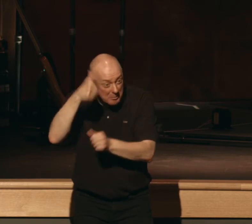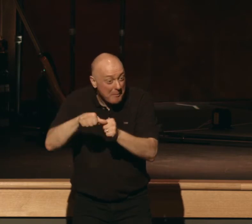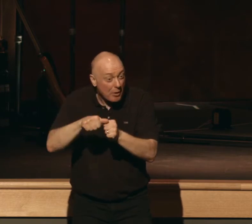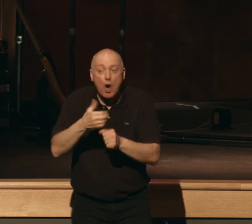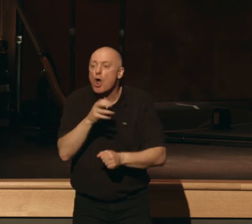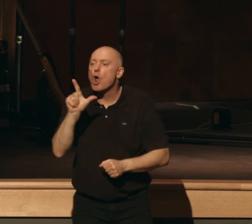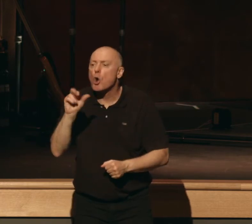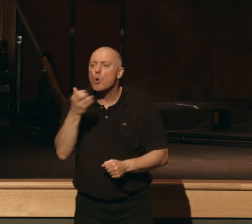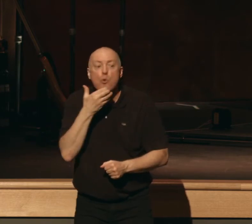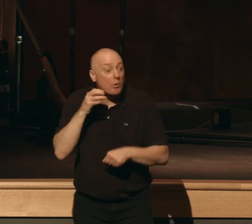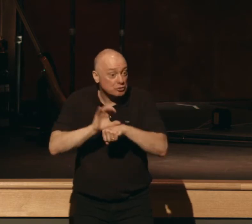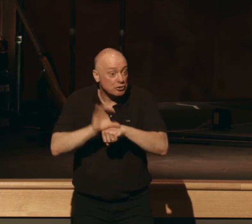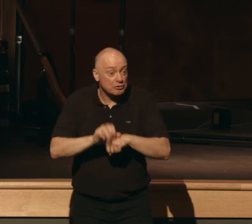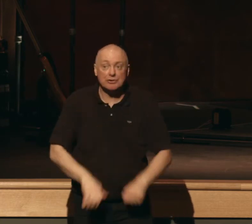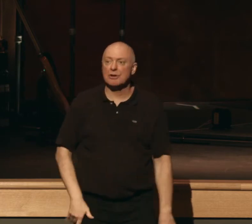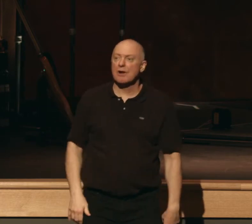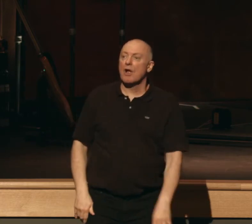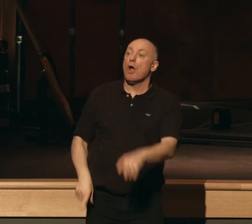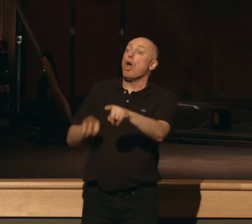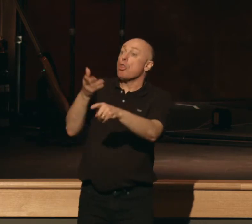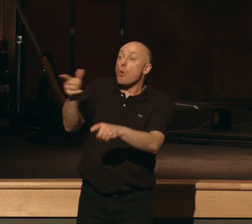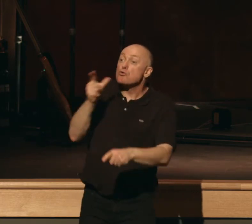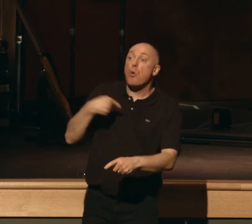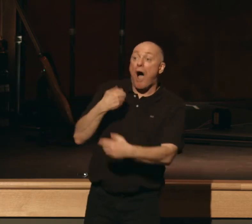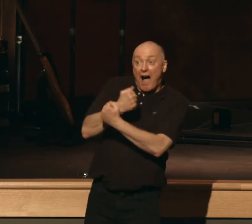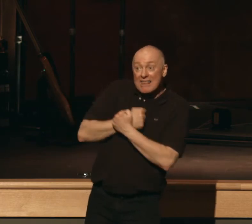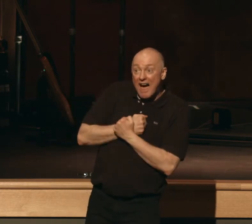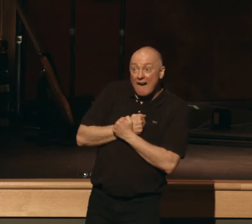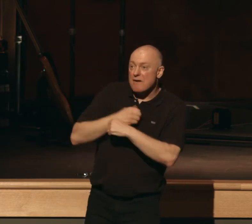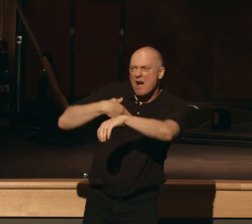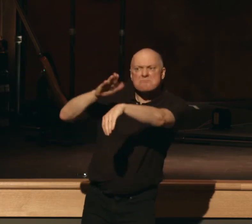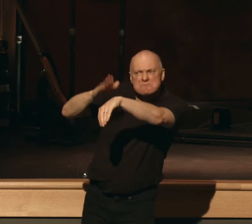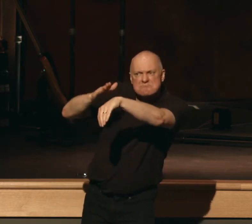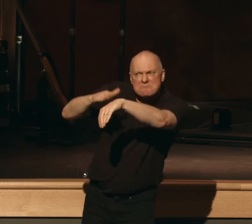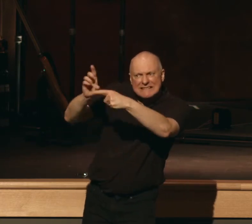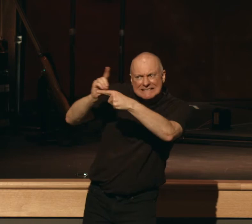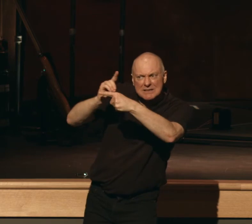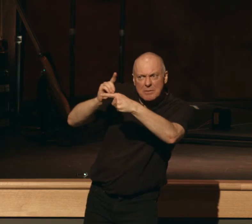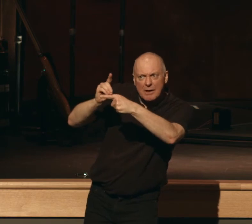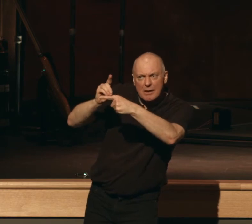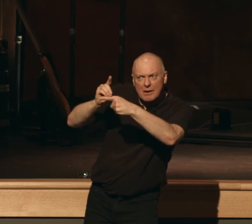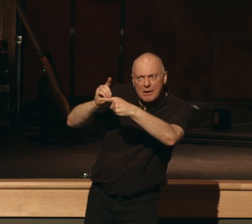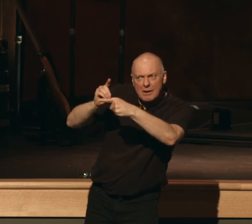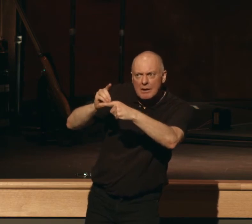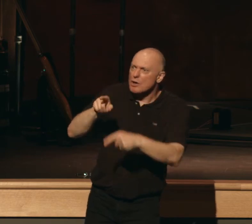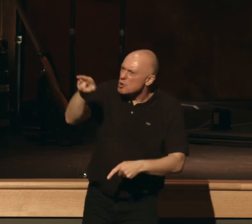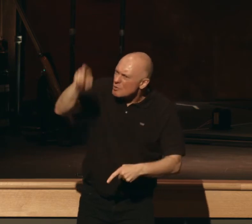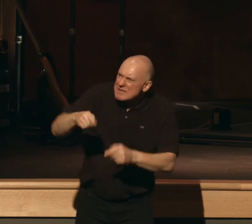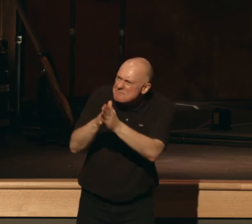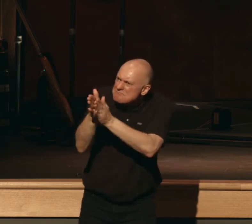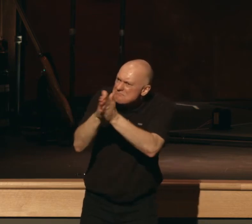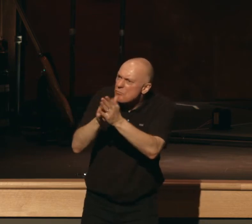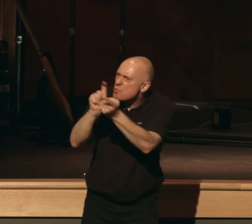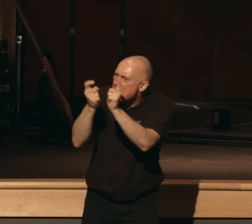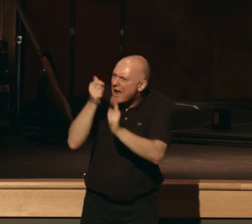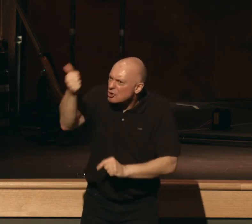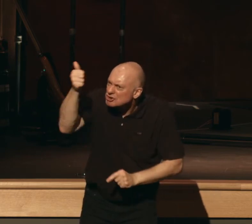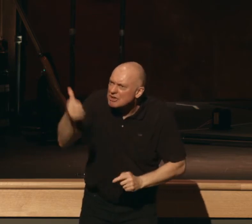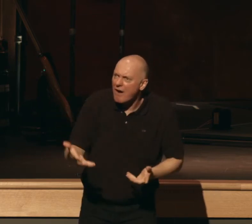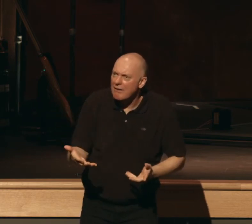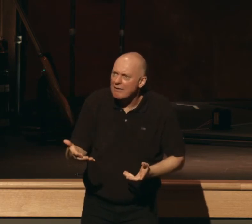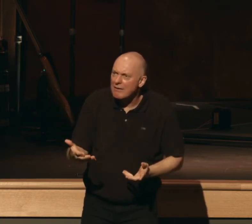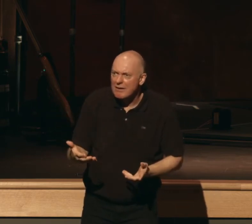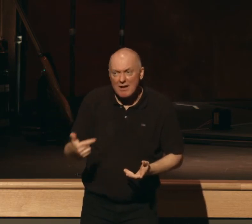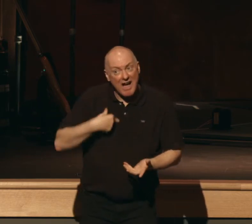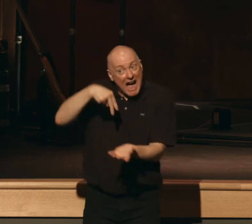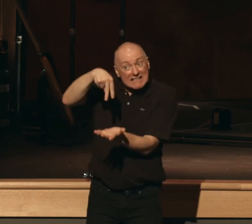in Laodicea? This is what he said. He said, "Those whom I love, I reprove and discipline. So be zealous and repent.